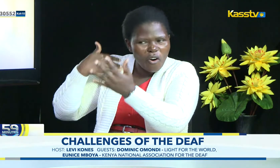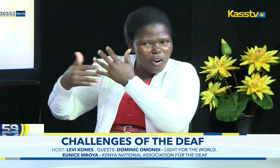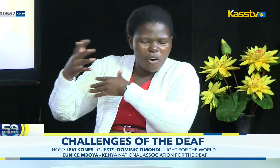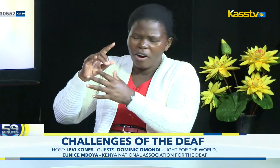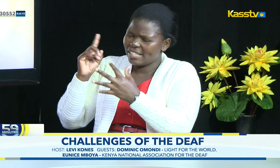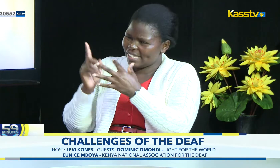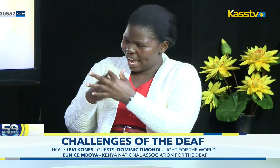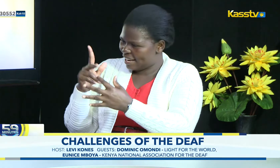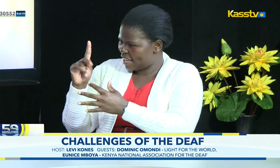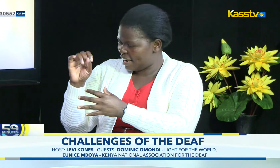Before